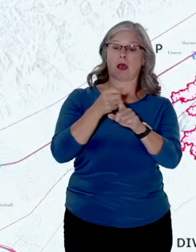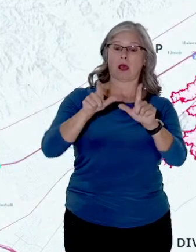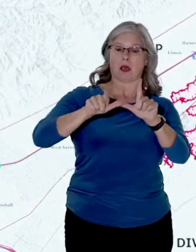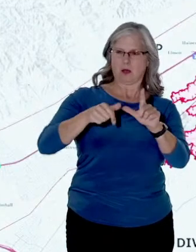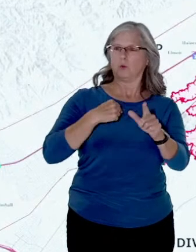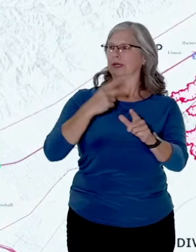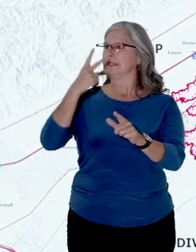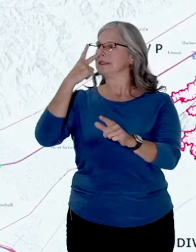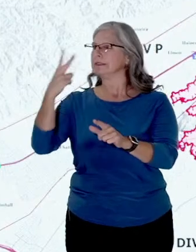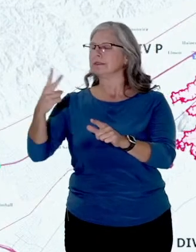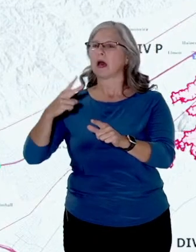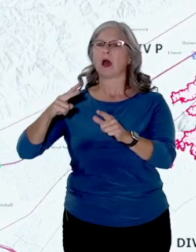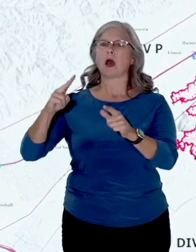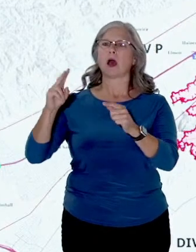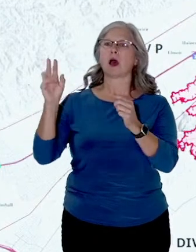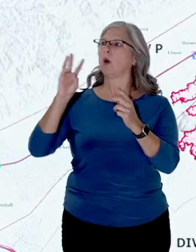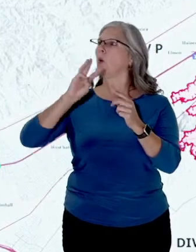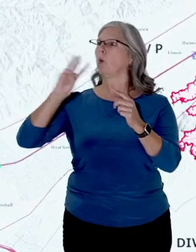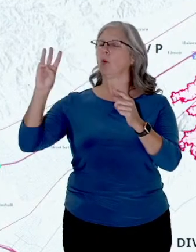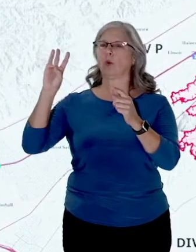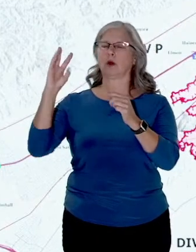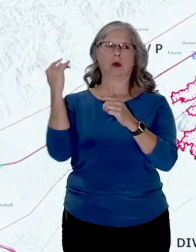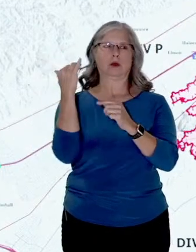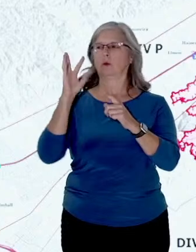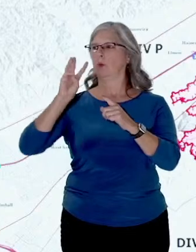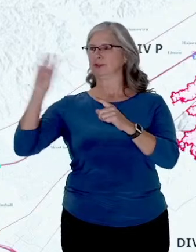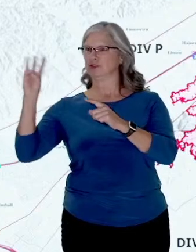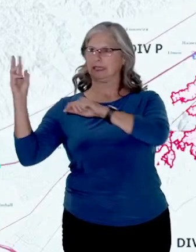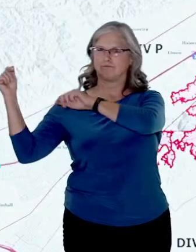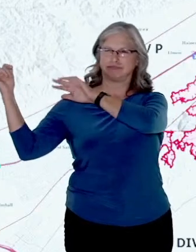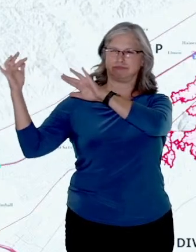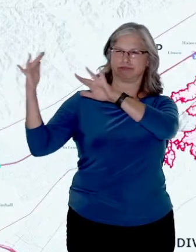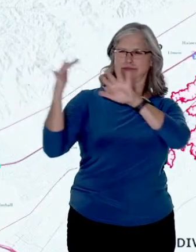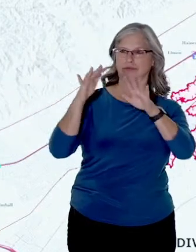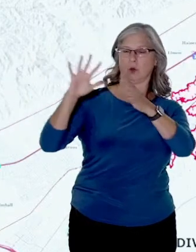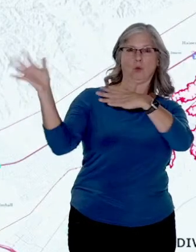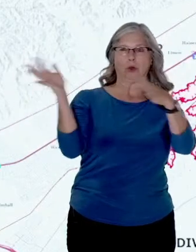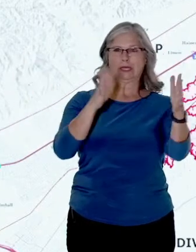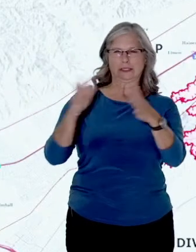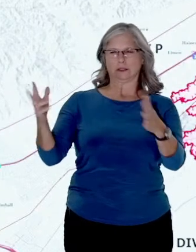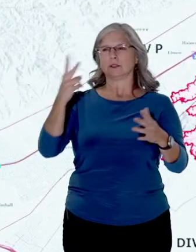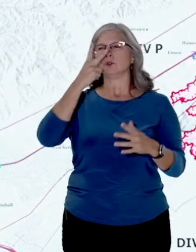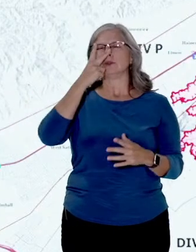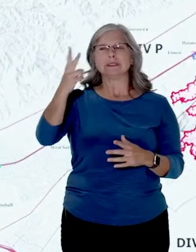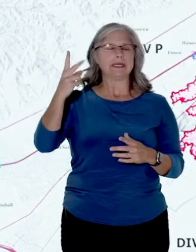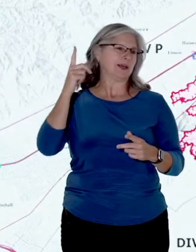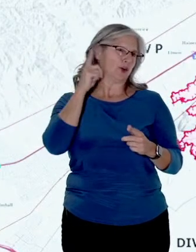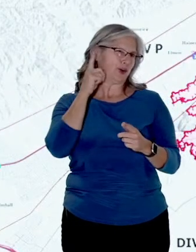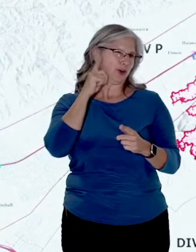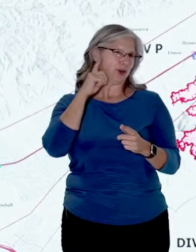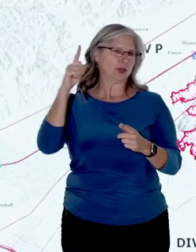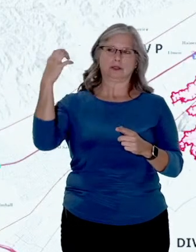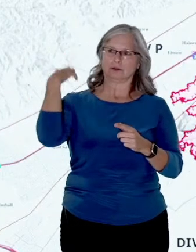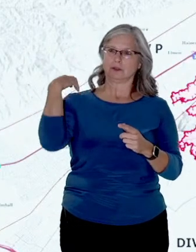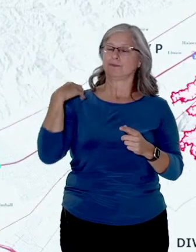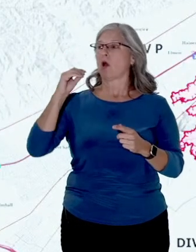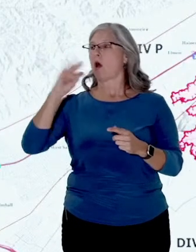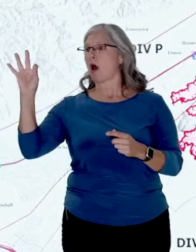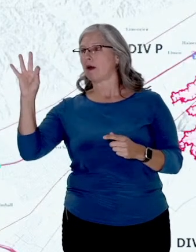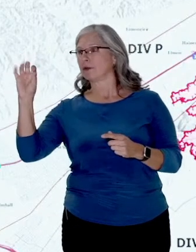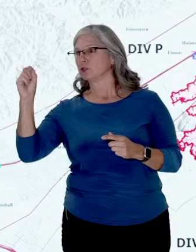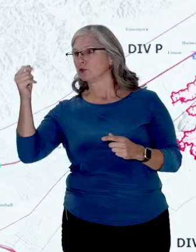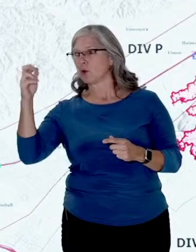the return of the westerly or onshore winds. You heard Nick, the operations section chief, use that terminology of onshore and